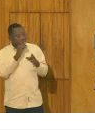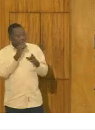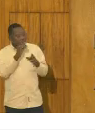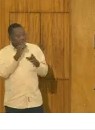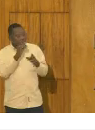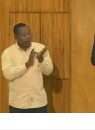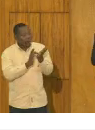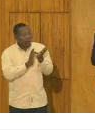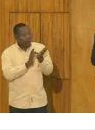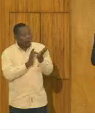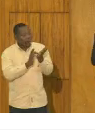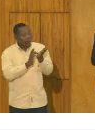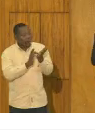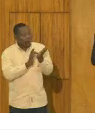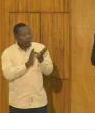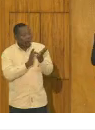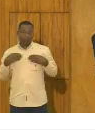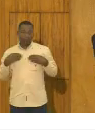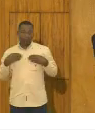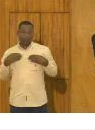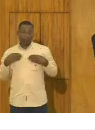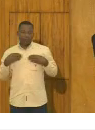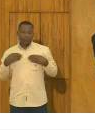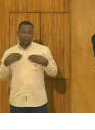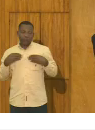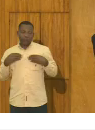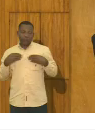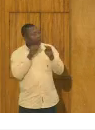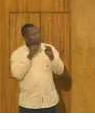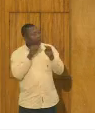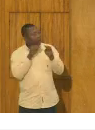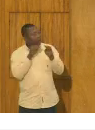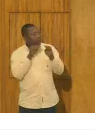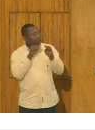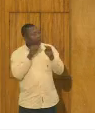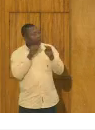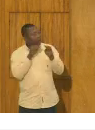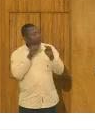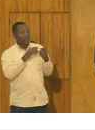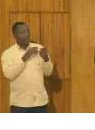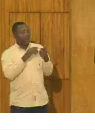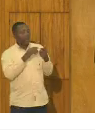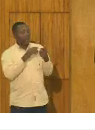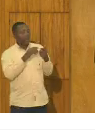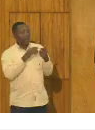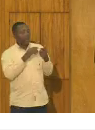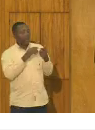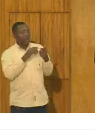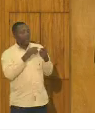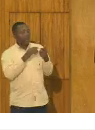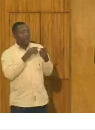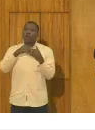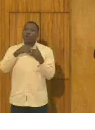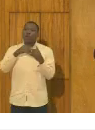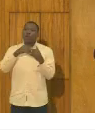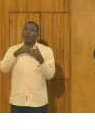vaccine acceptability in 11 studies. The second one was cost, meaning that cost was the second